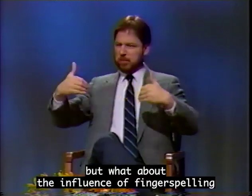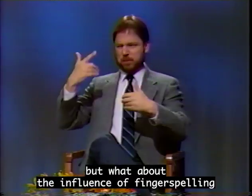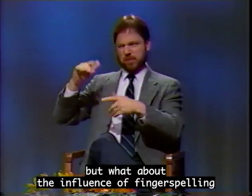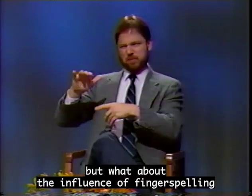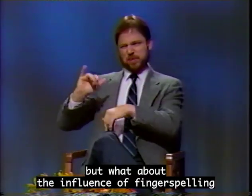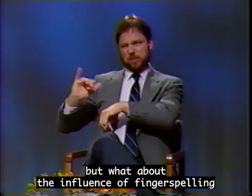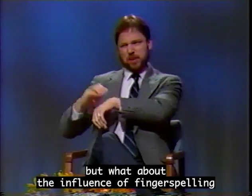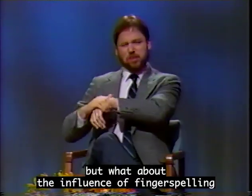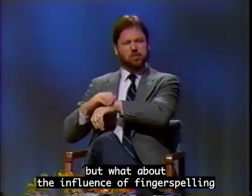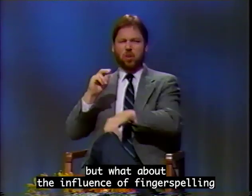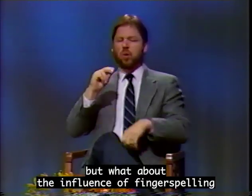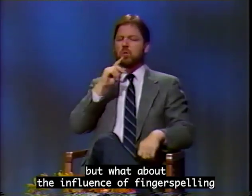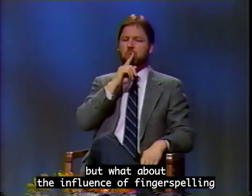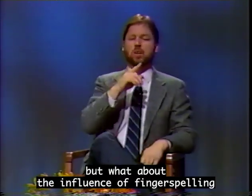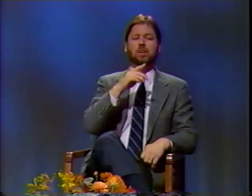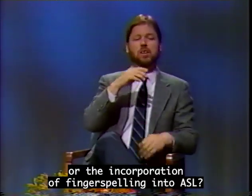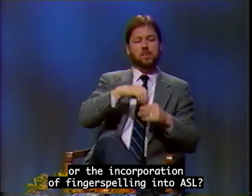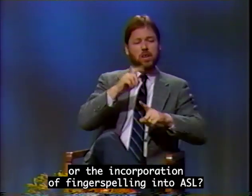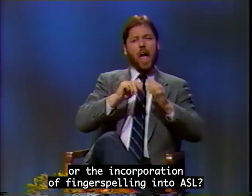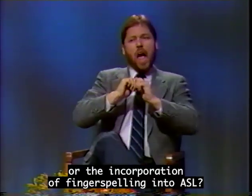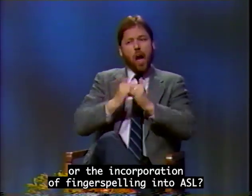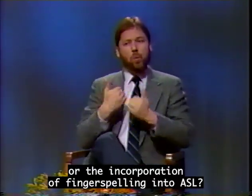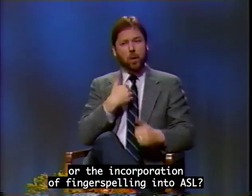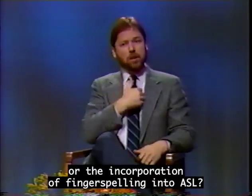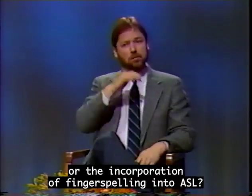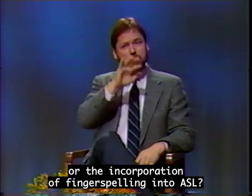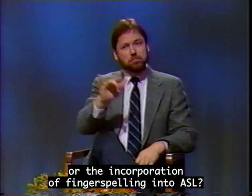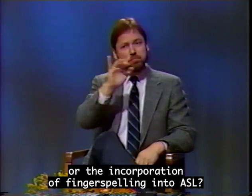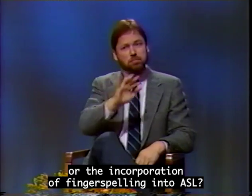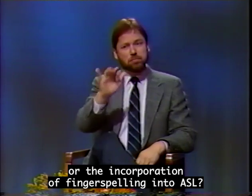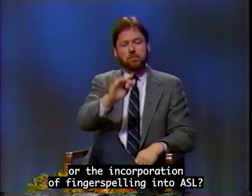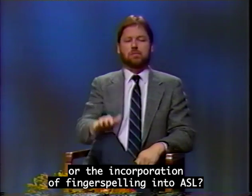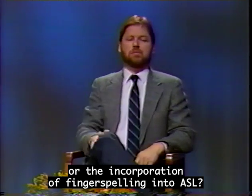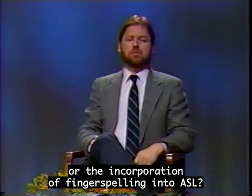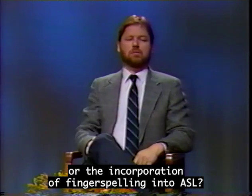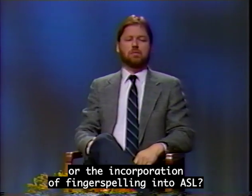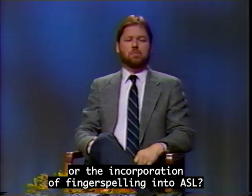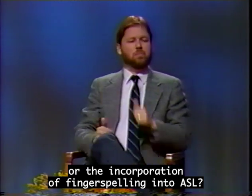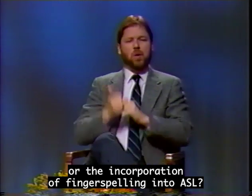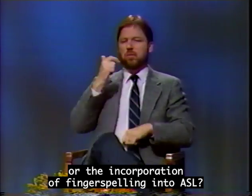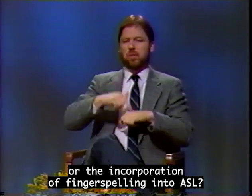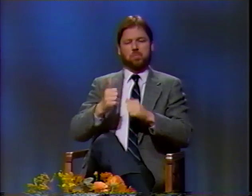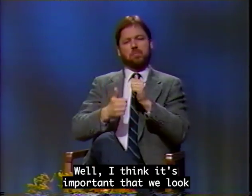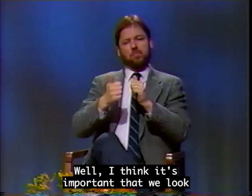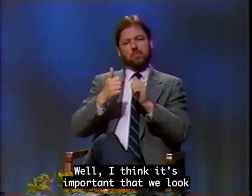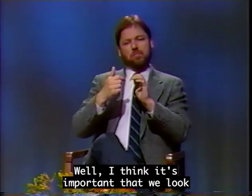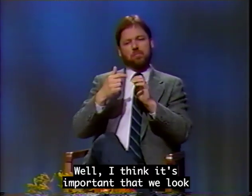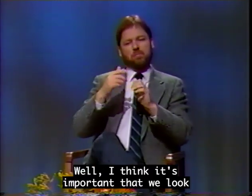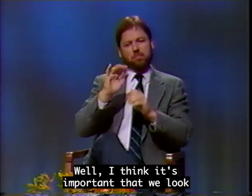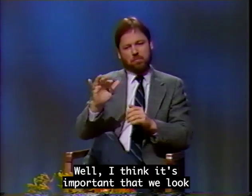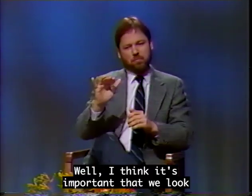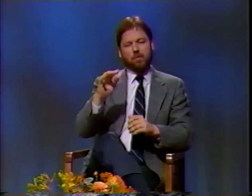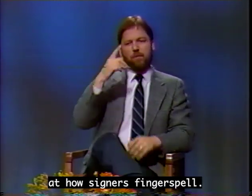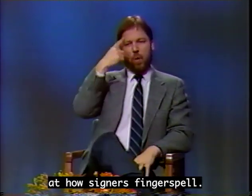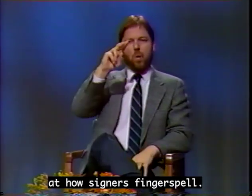the influence of fingerspelling or the incorporation of fingerspelling into ASL? Well, I think it's important that we look at